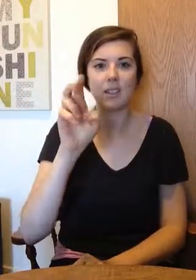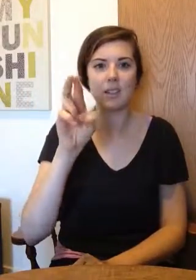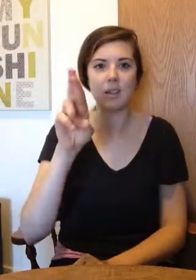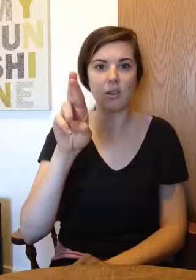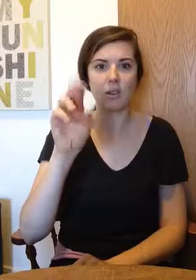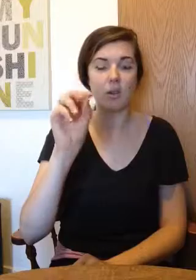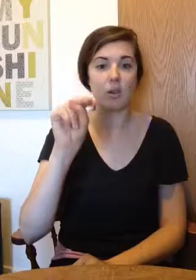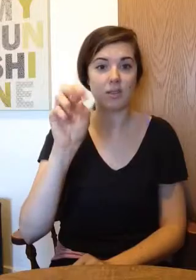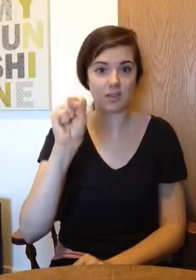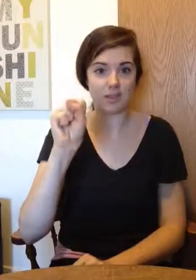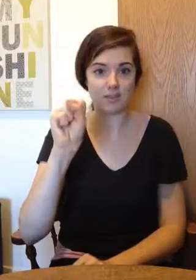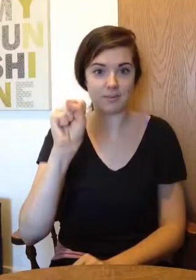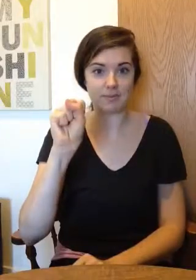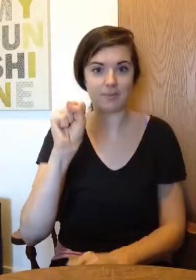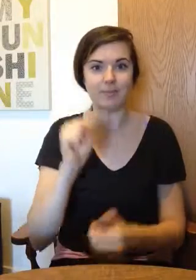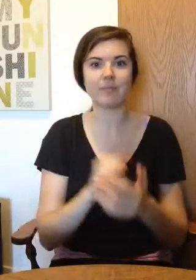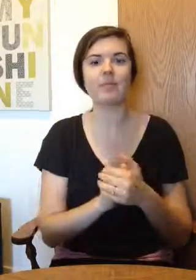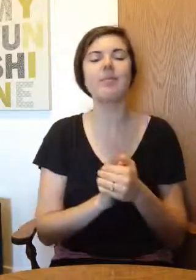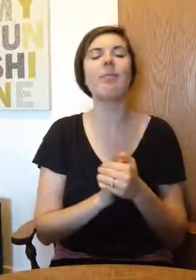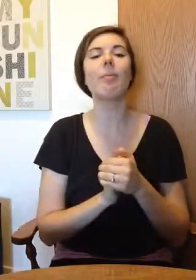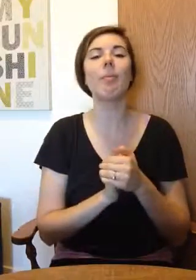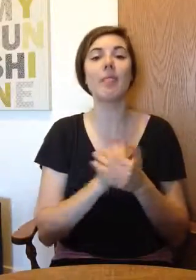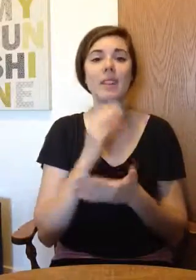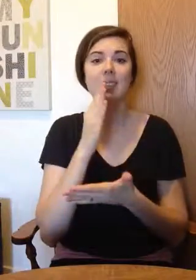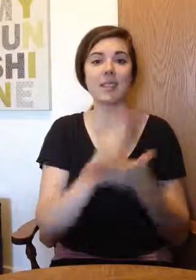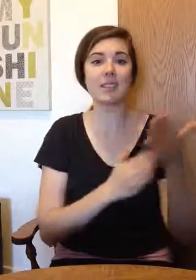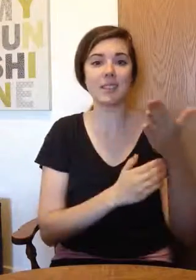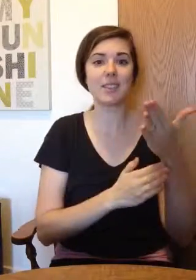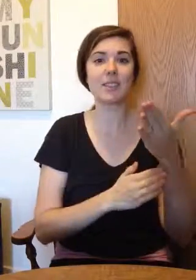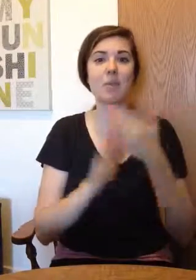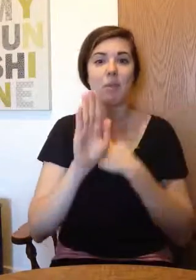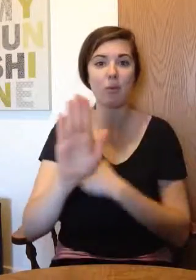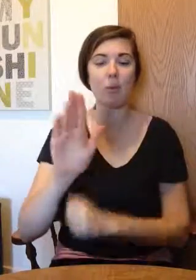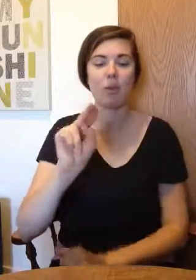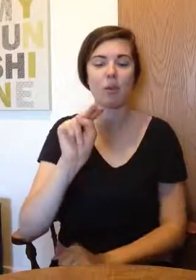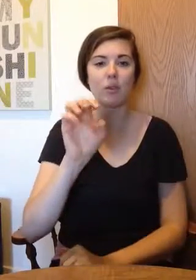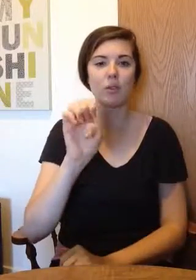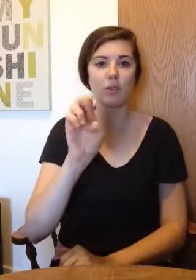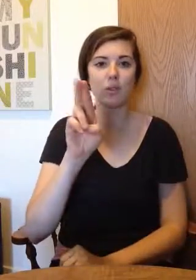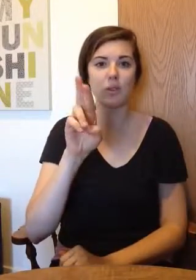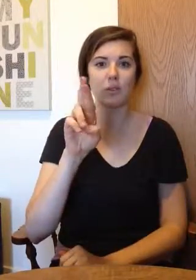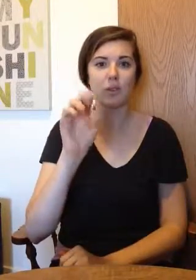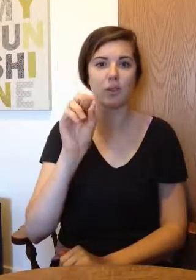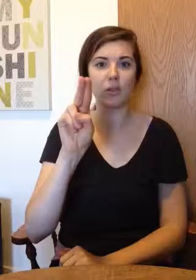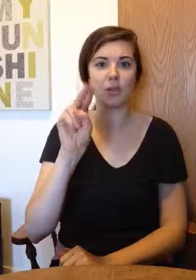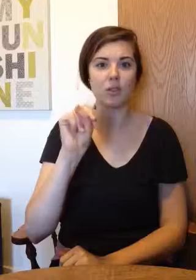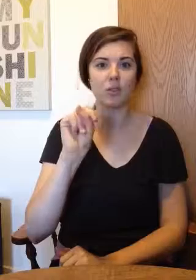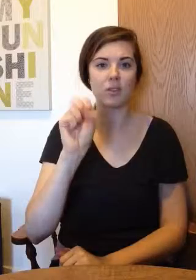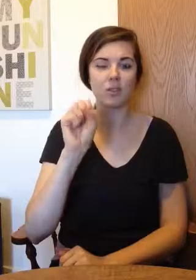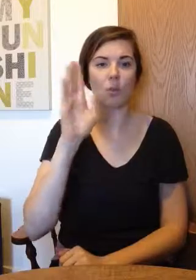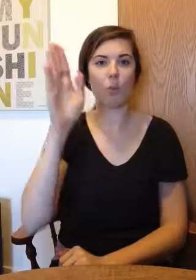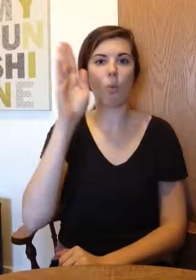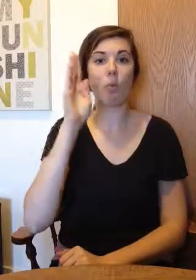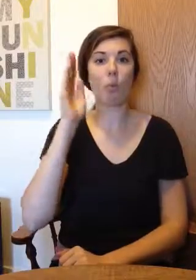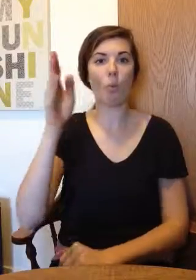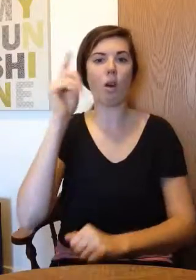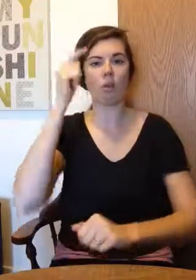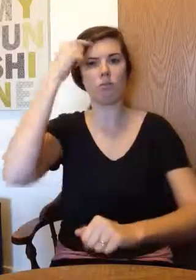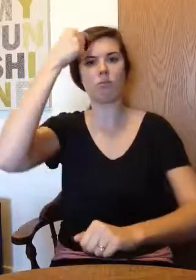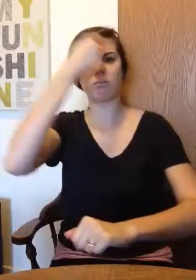right here in your motor cortex are going to send messages down when you move your arm like this. They're going to go down across your corpus callosum, down onto your spinal cord, your lower